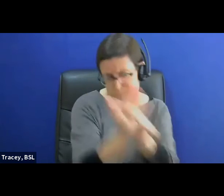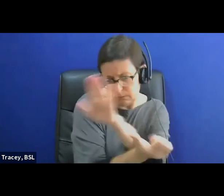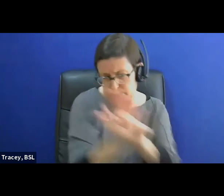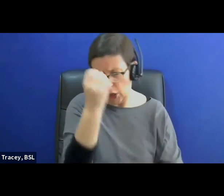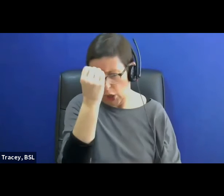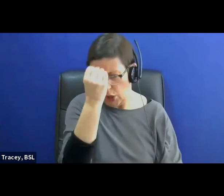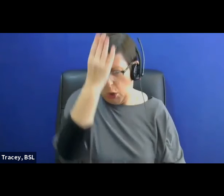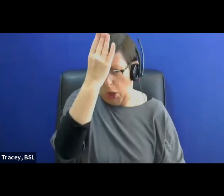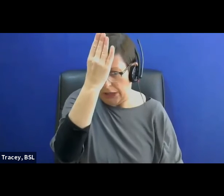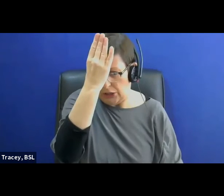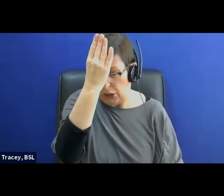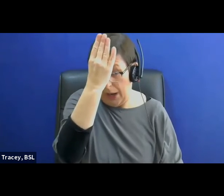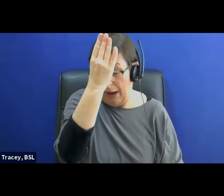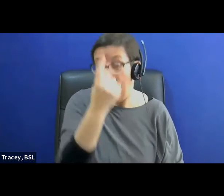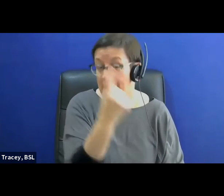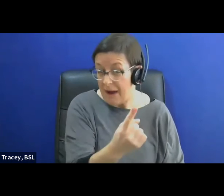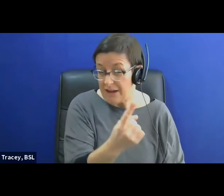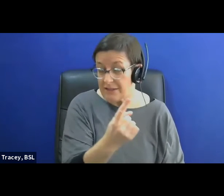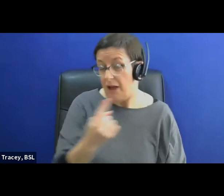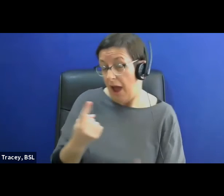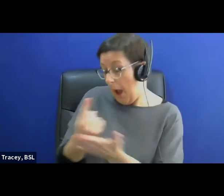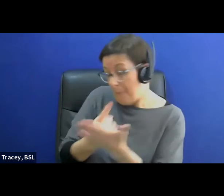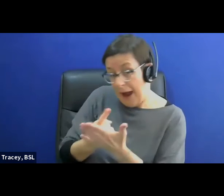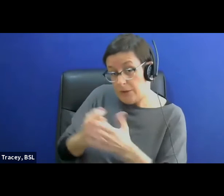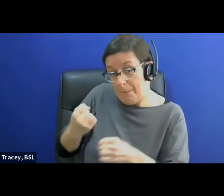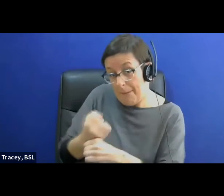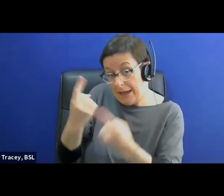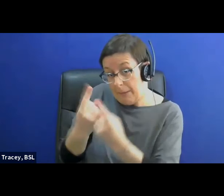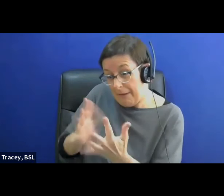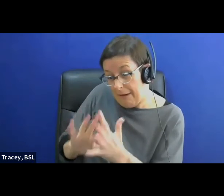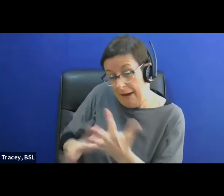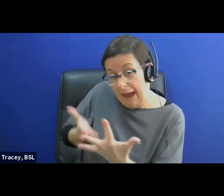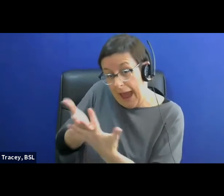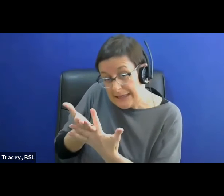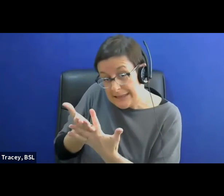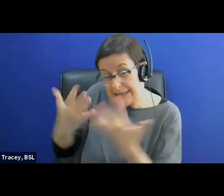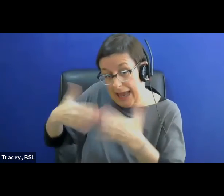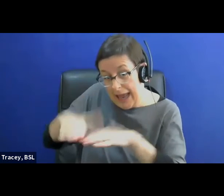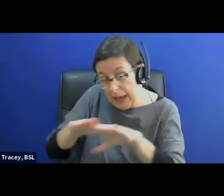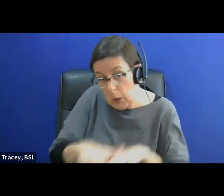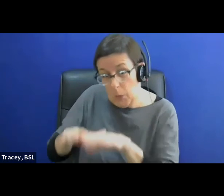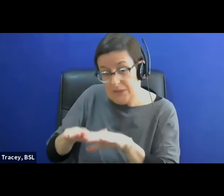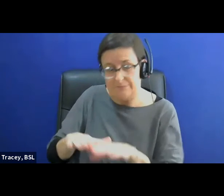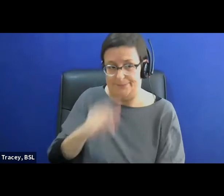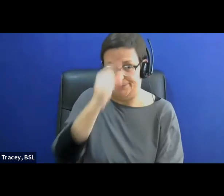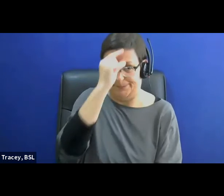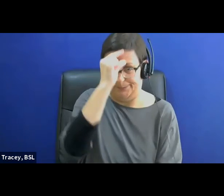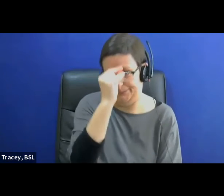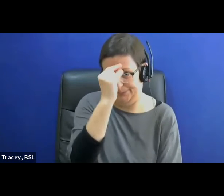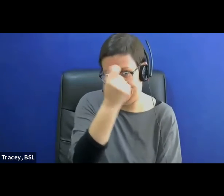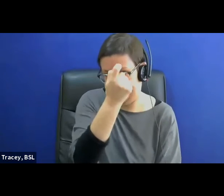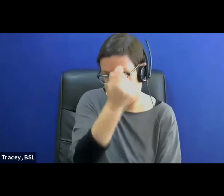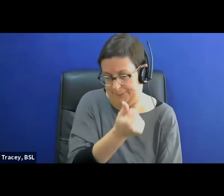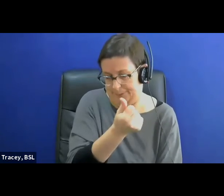often with very little knowledge about what actually makes something inclusive. There are legal